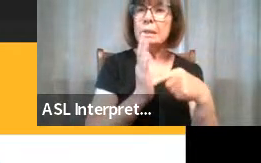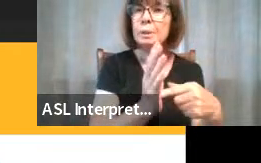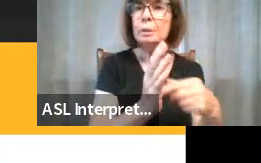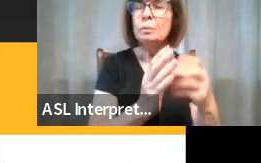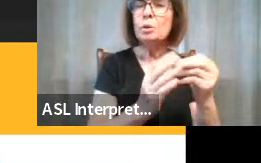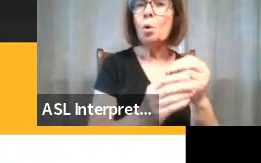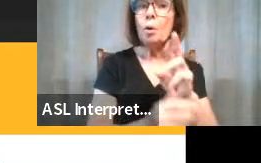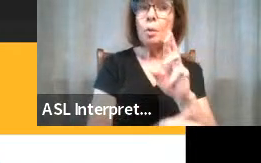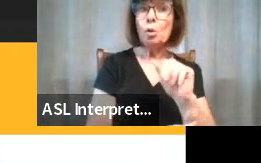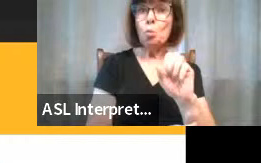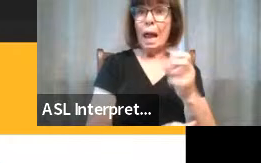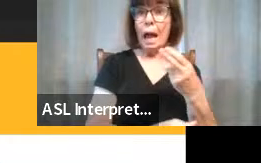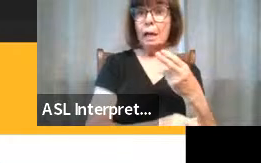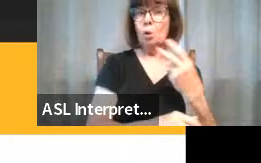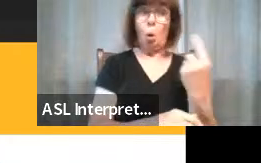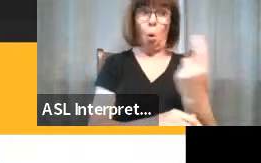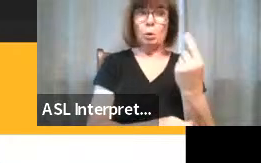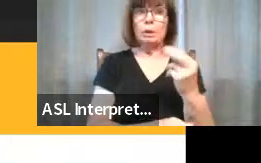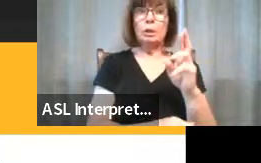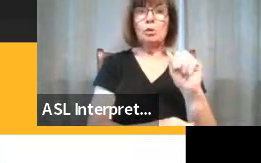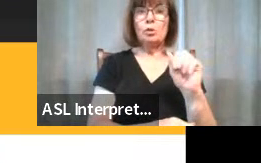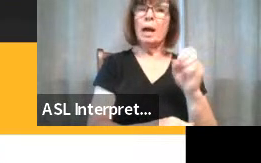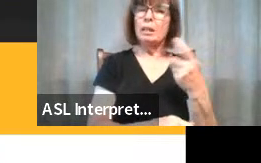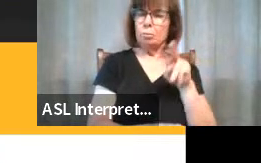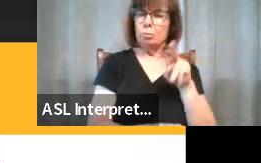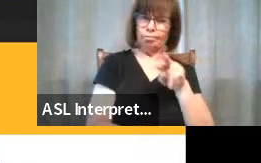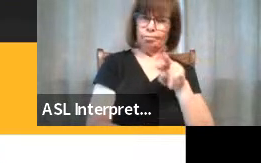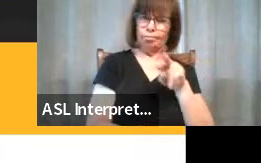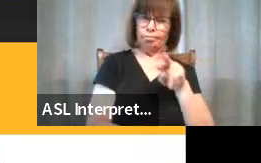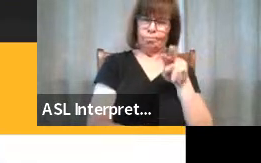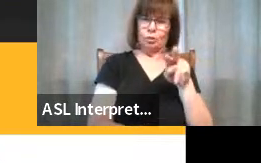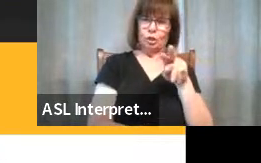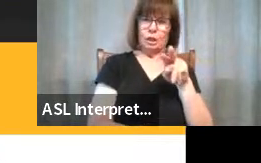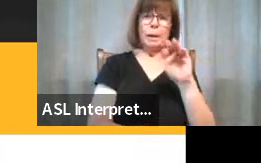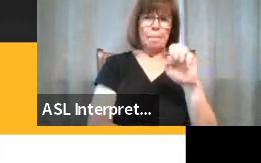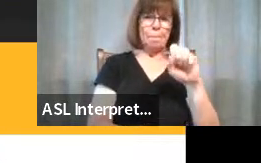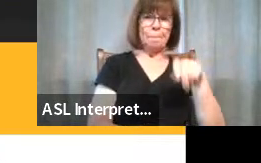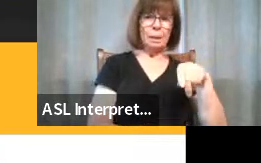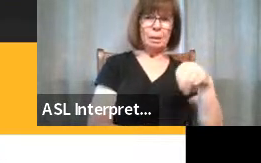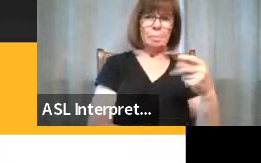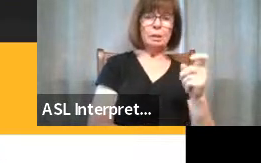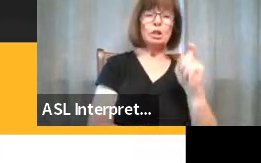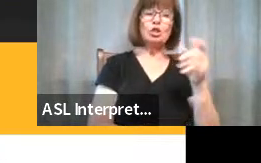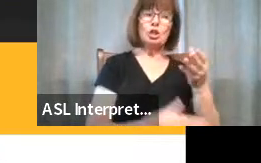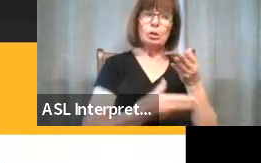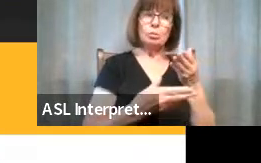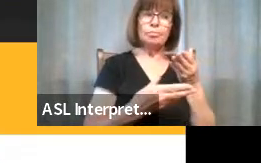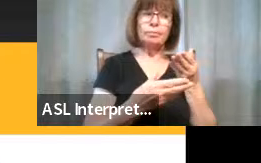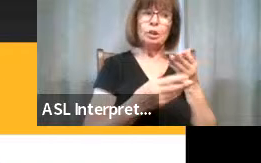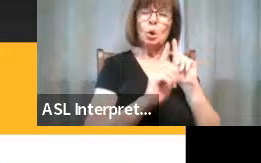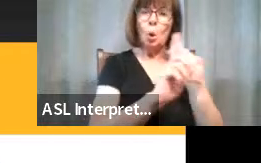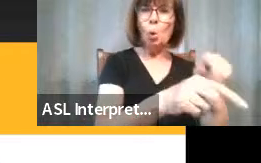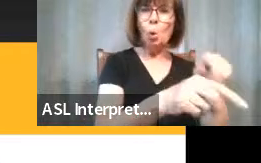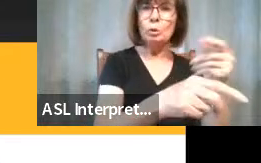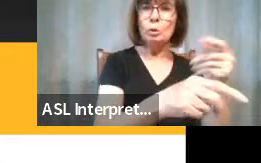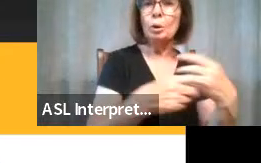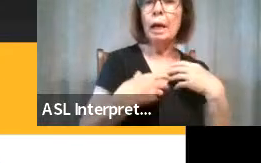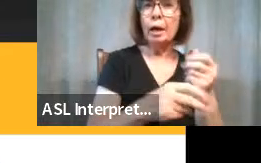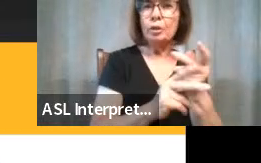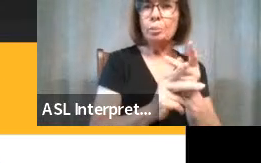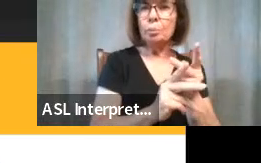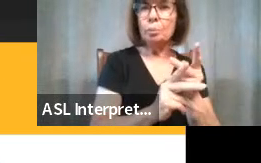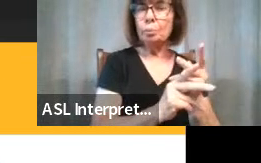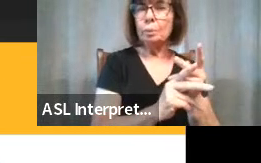is characteristic of monkeypox should consult a primary care provider and get tested. Persons with this new